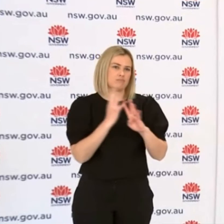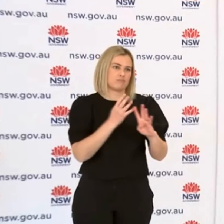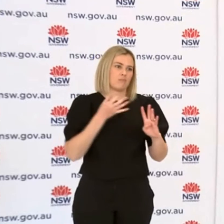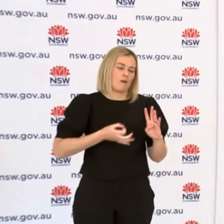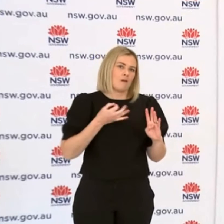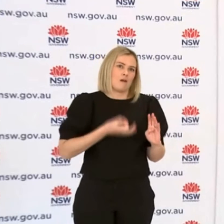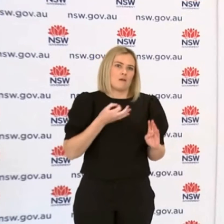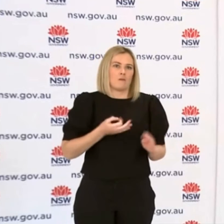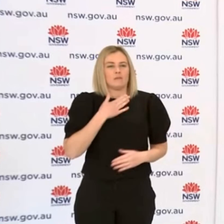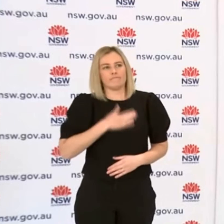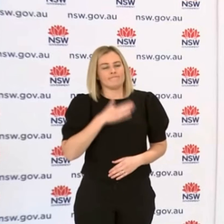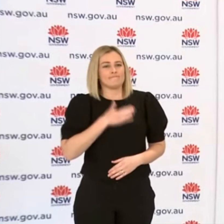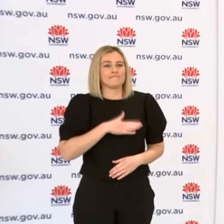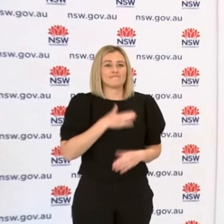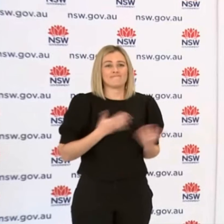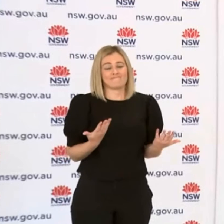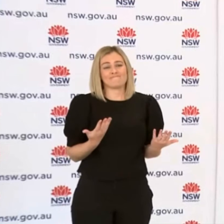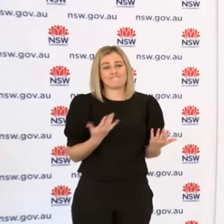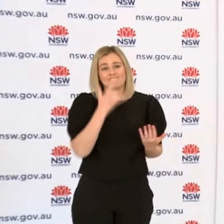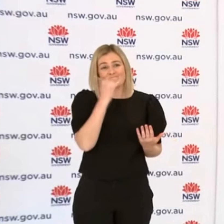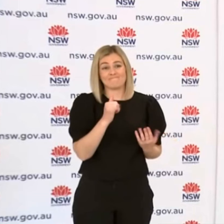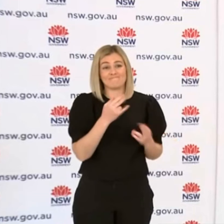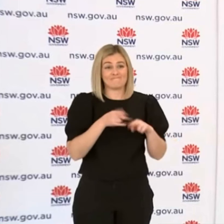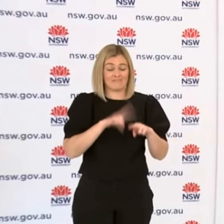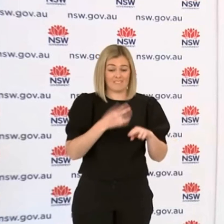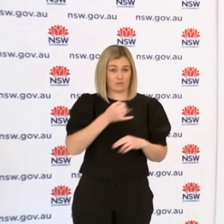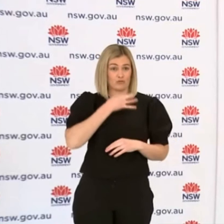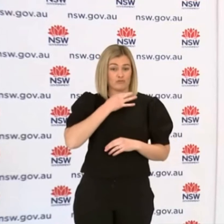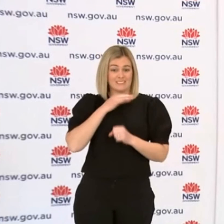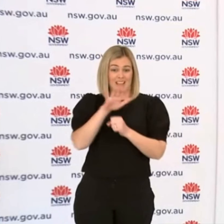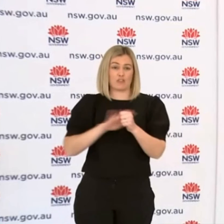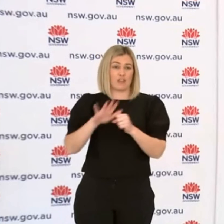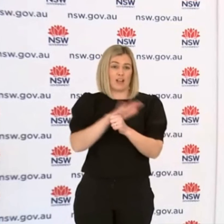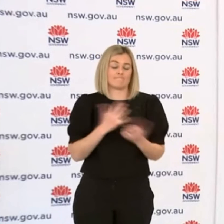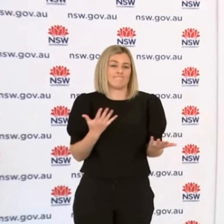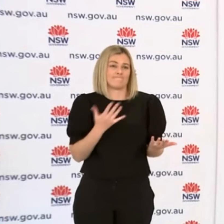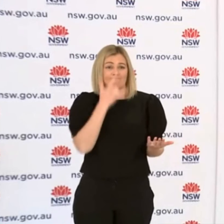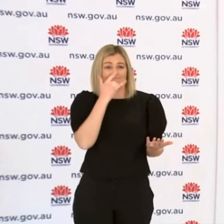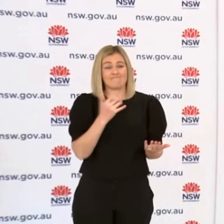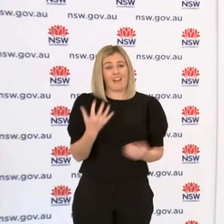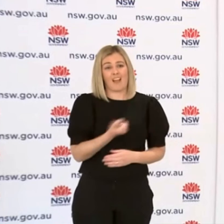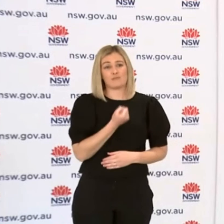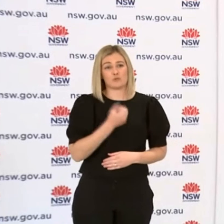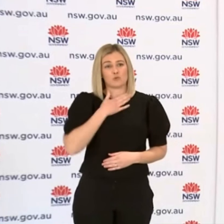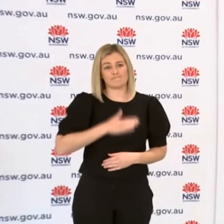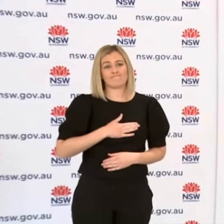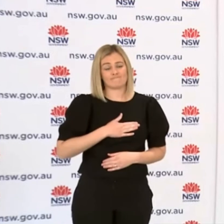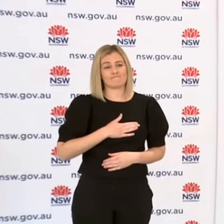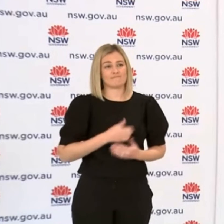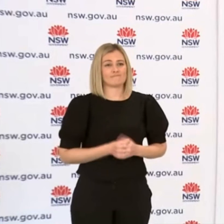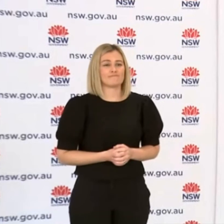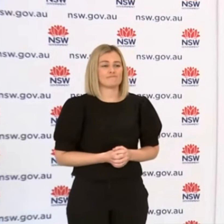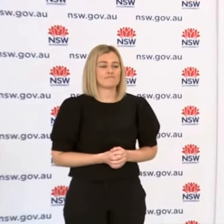bit challenged in your area, it is a challenging time. But the time you're putting in up there, I appreciate it. I think our health people appreciate it. I know they